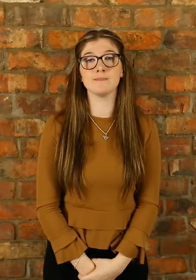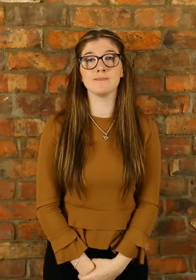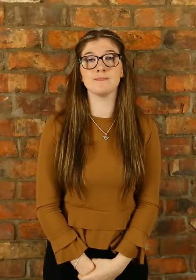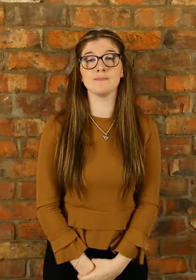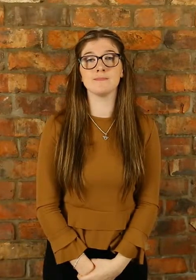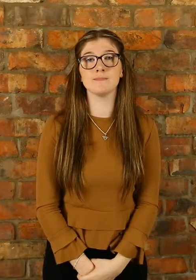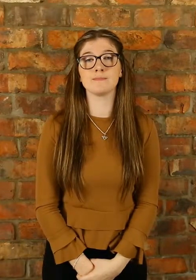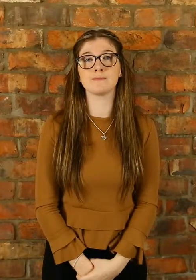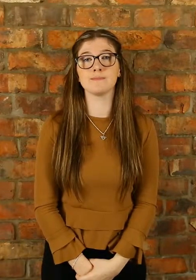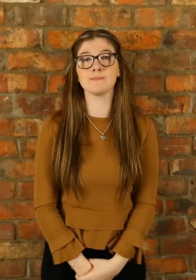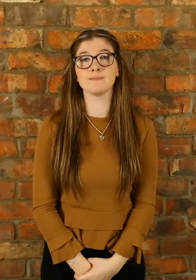I.